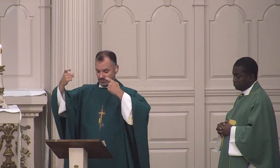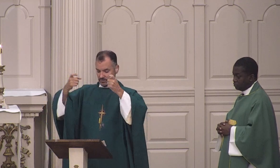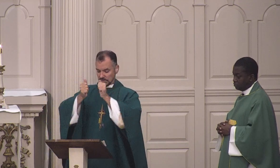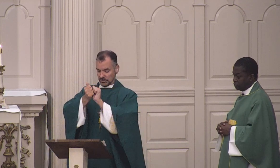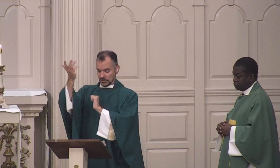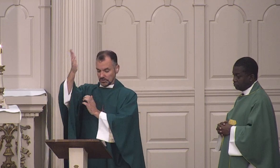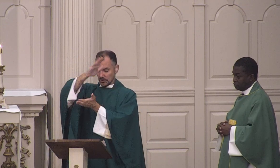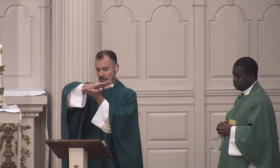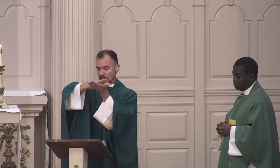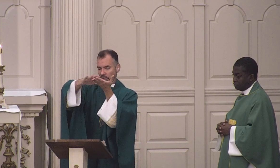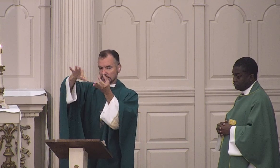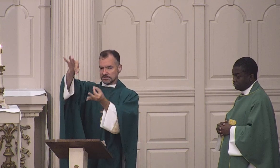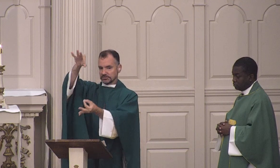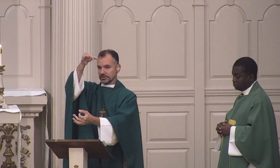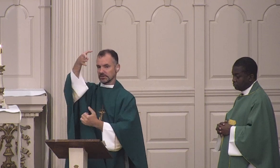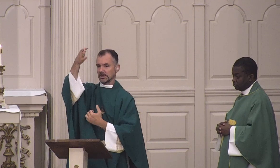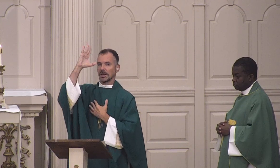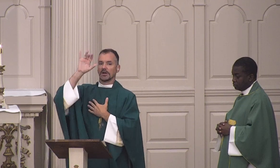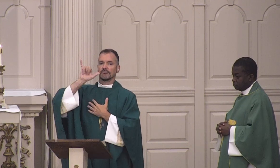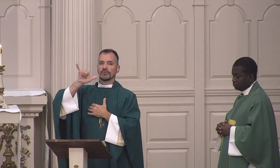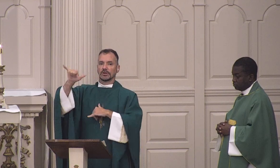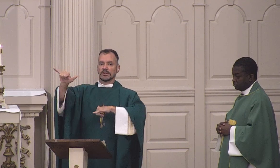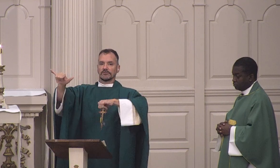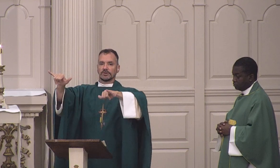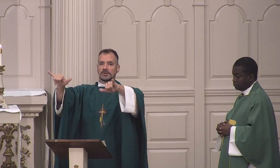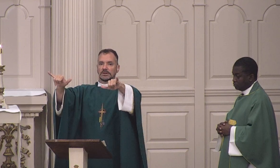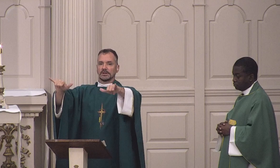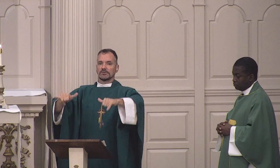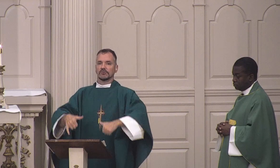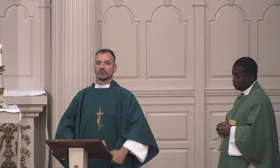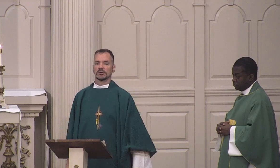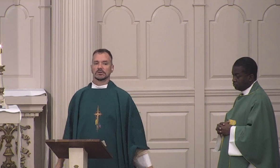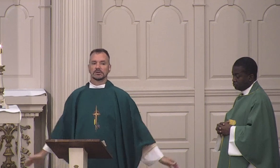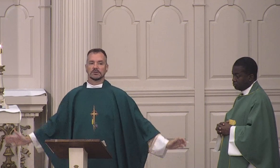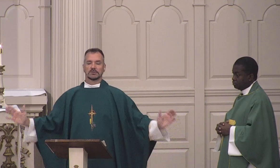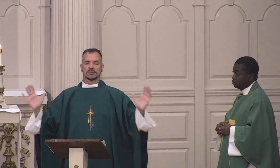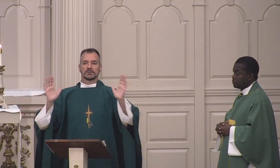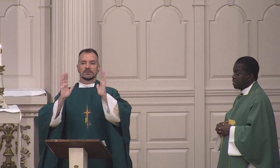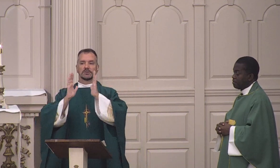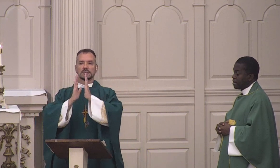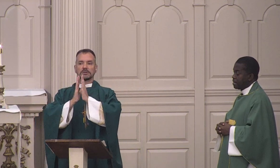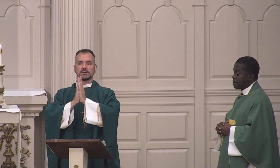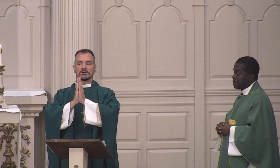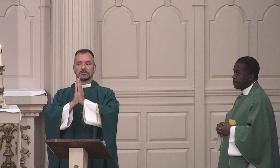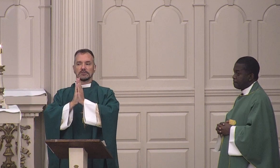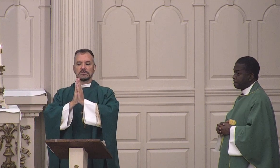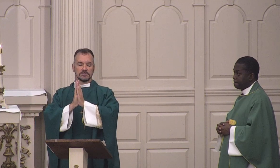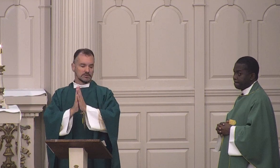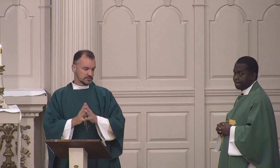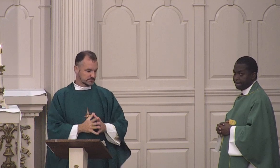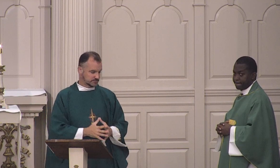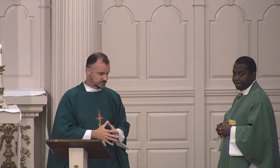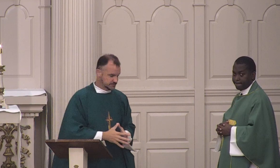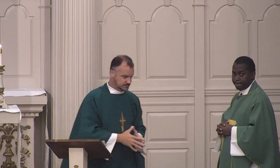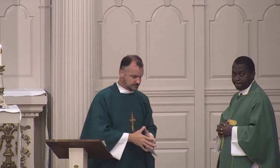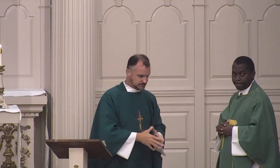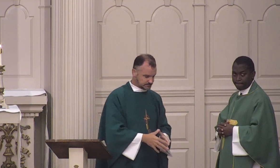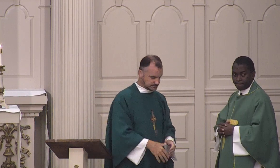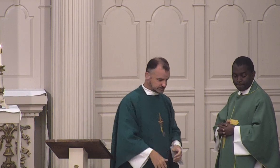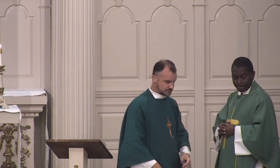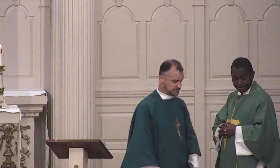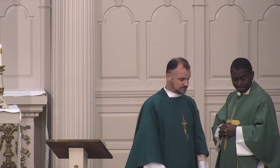and reigns with you in the unity of the Holy Spirit, God forever and ever. Amen.